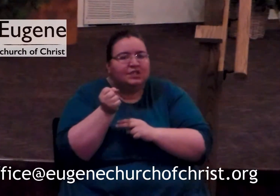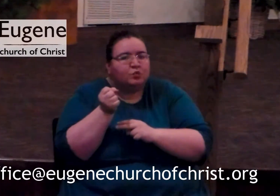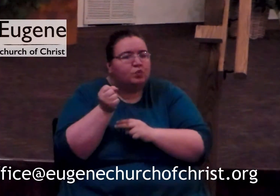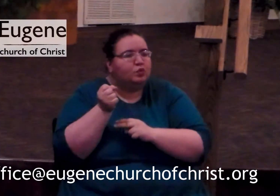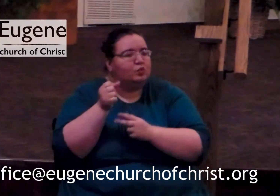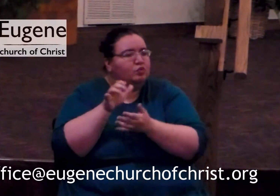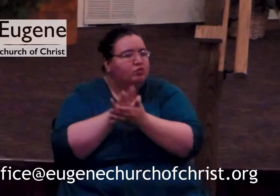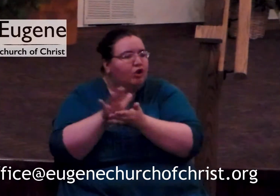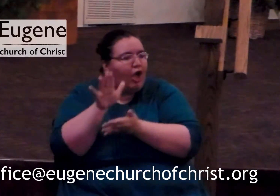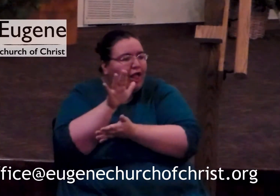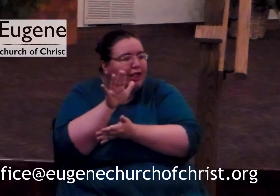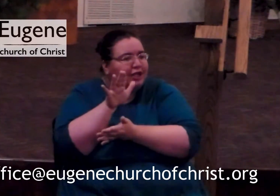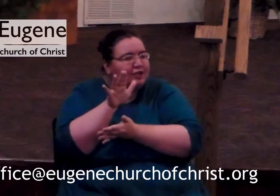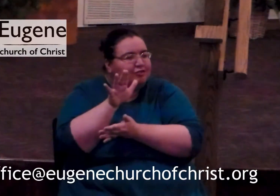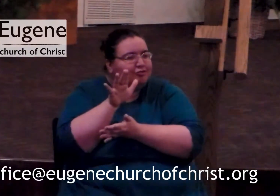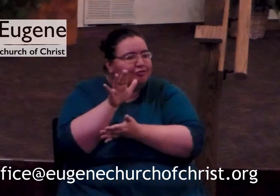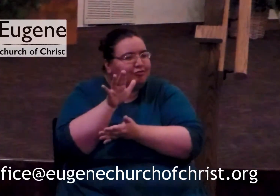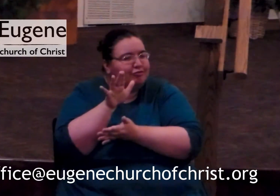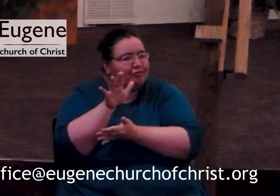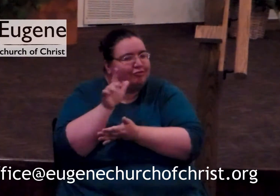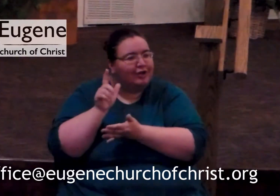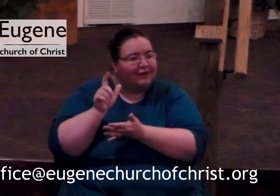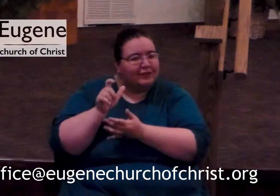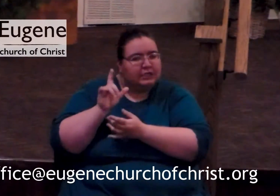guys? Remember what it was like to be turned down?